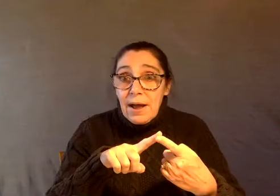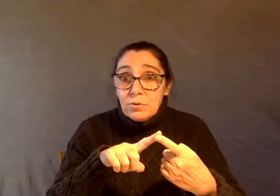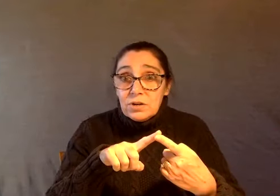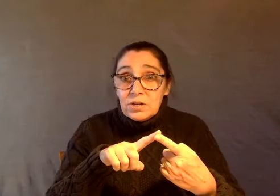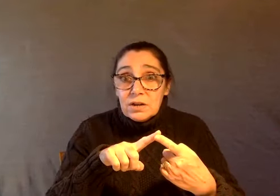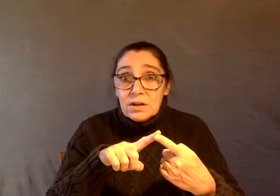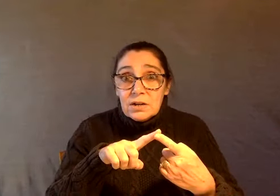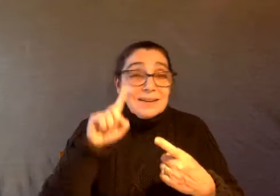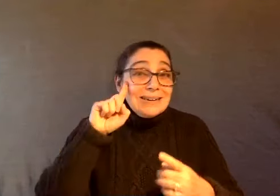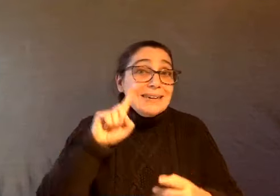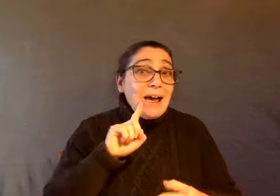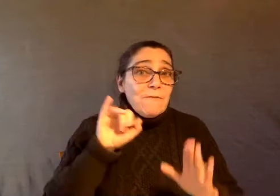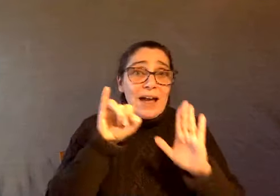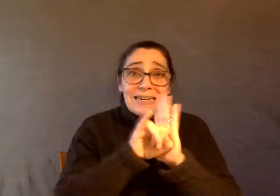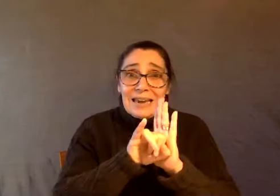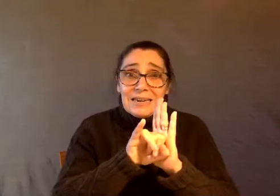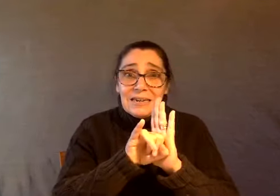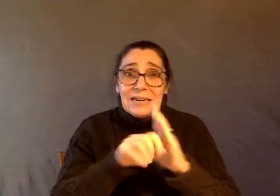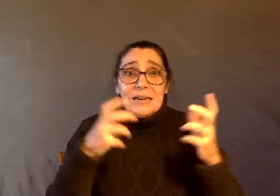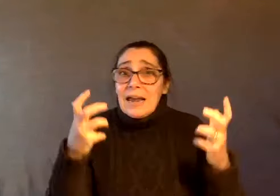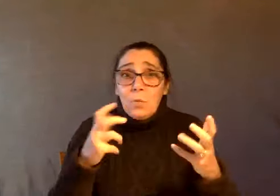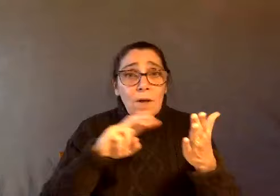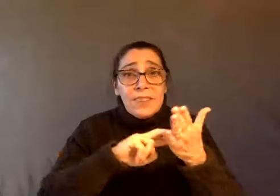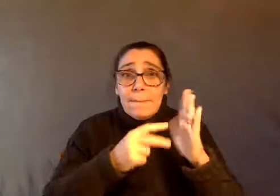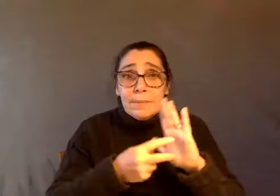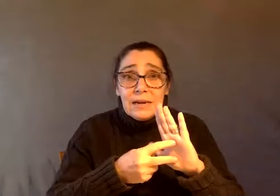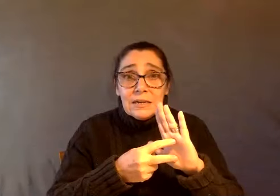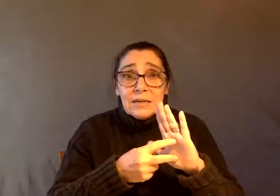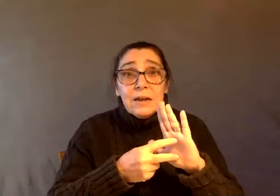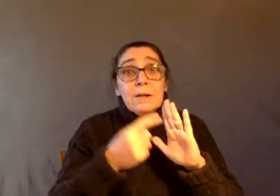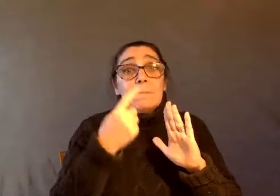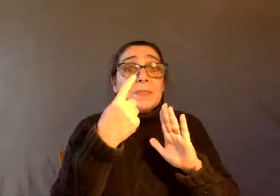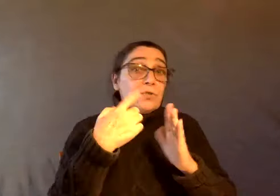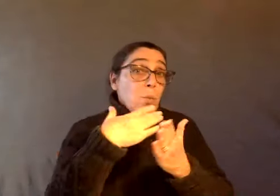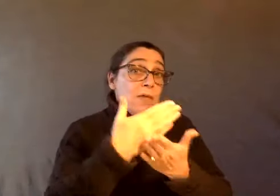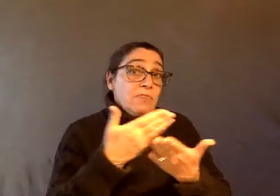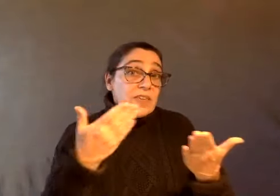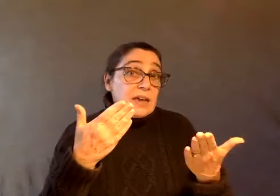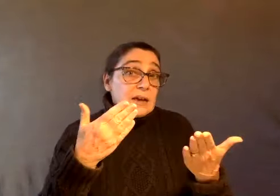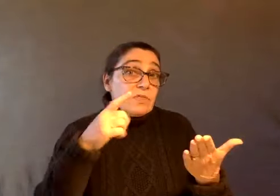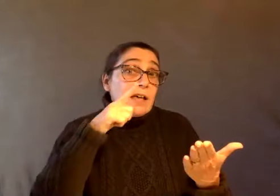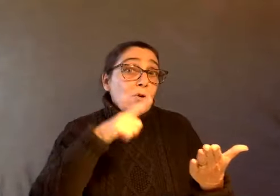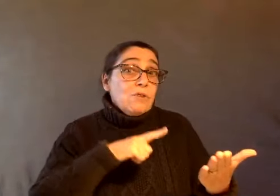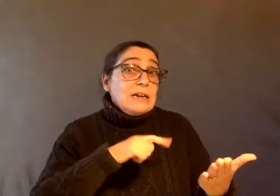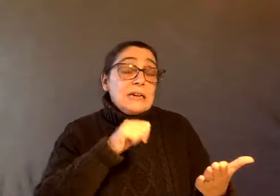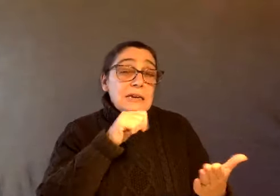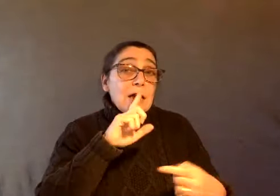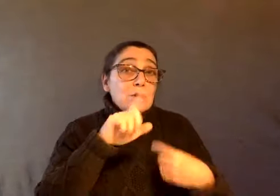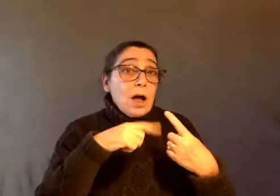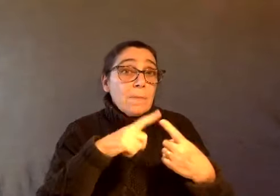about deaf identity and what that means? There's one thing that Laureen did not talk about.